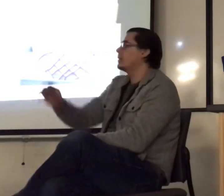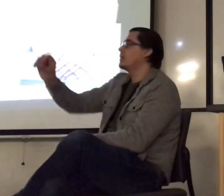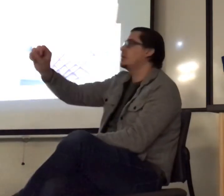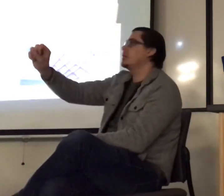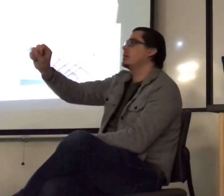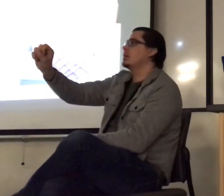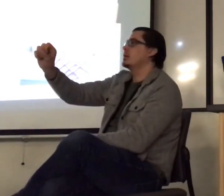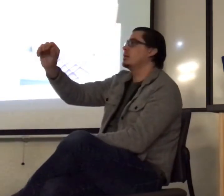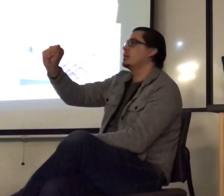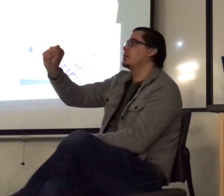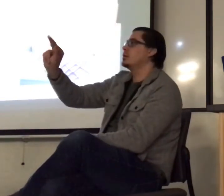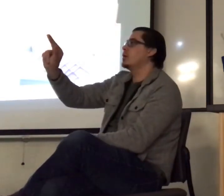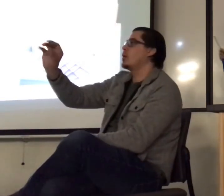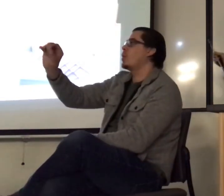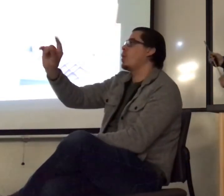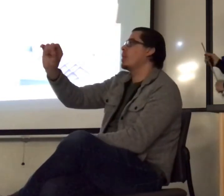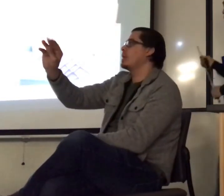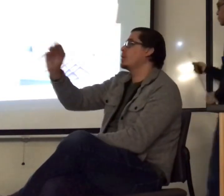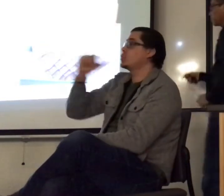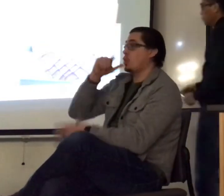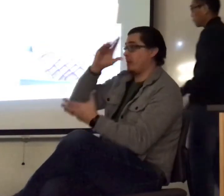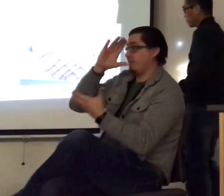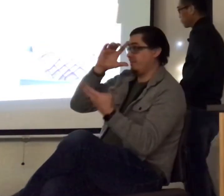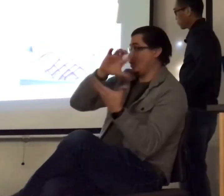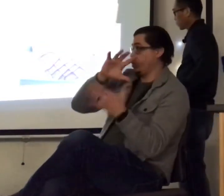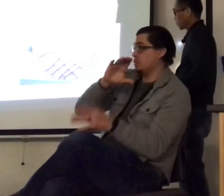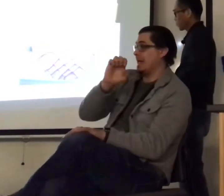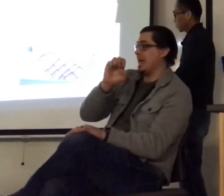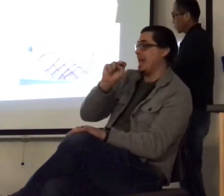sarcolemma. So don't confuse endomysium,